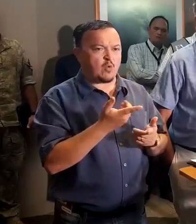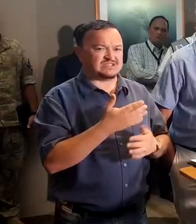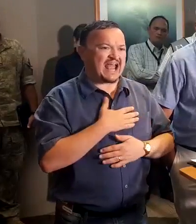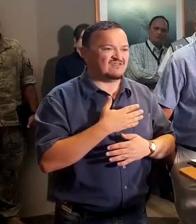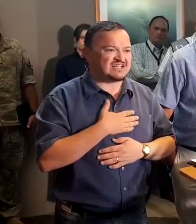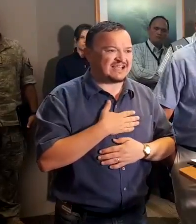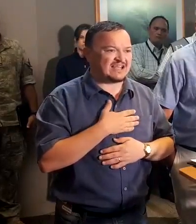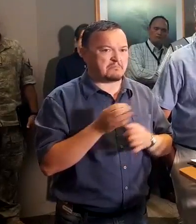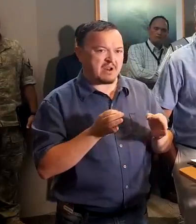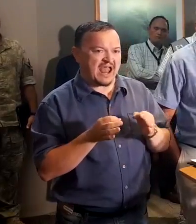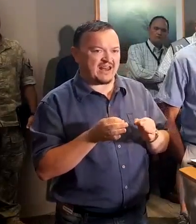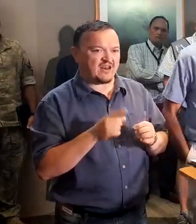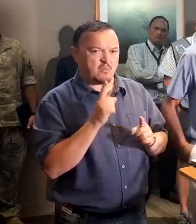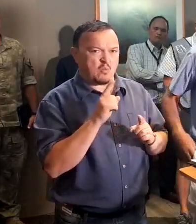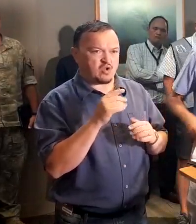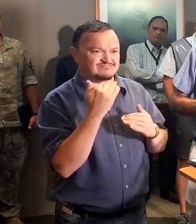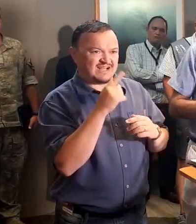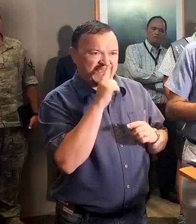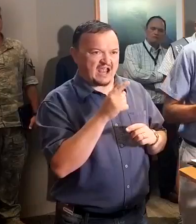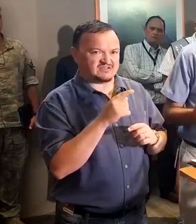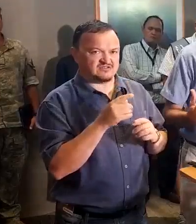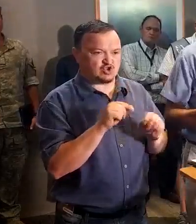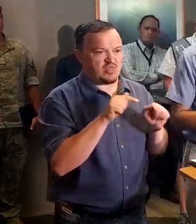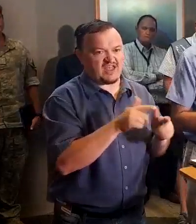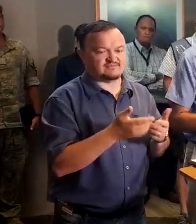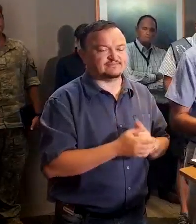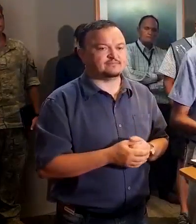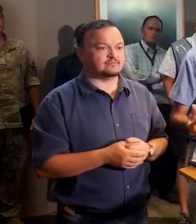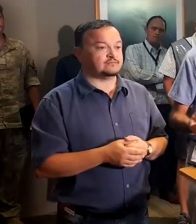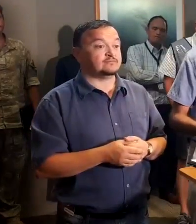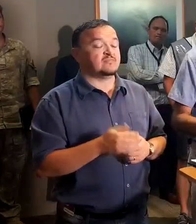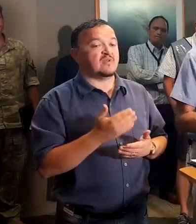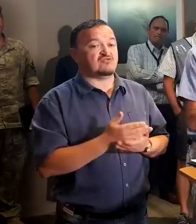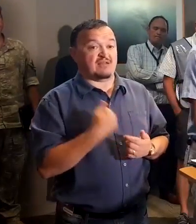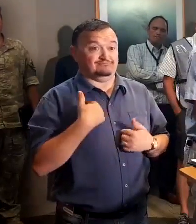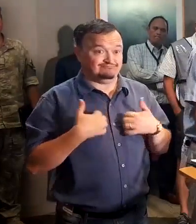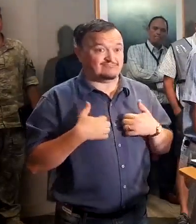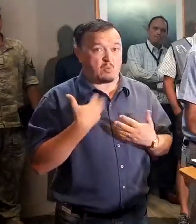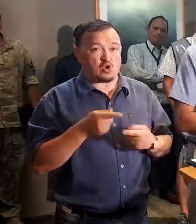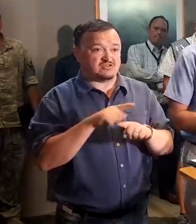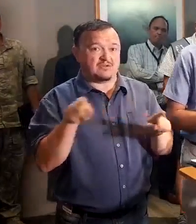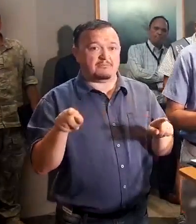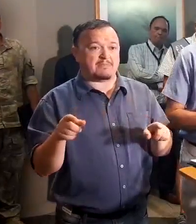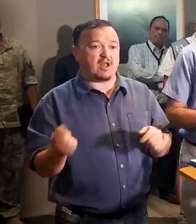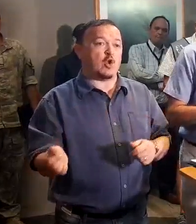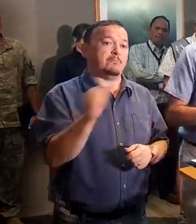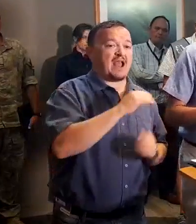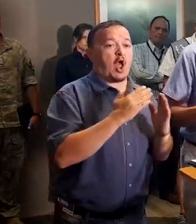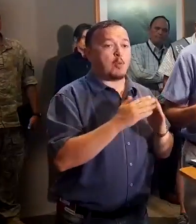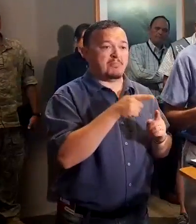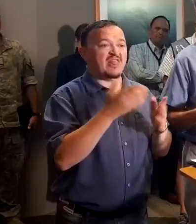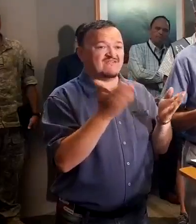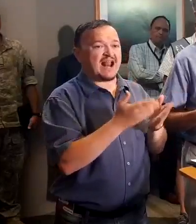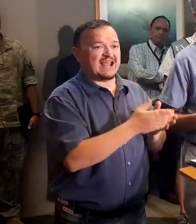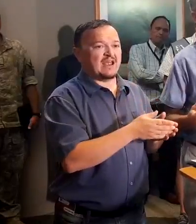safe. So I'm obviously really keen that people can get back into their homes in the valleys, but